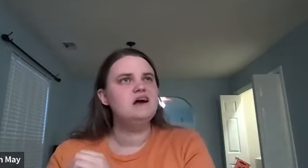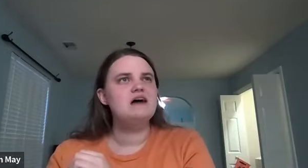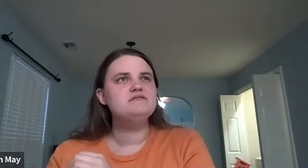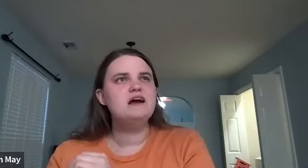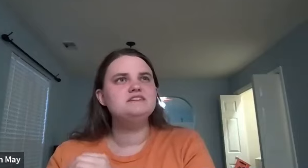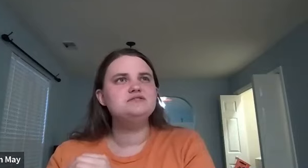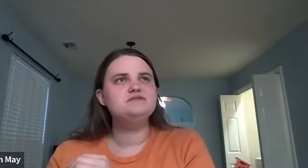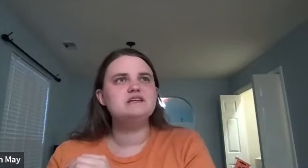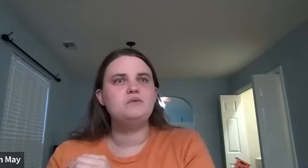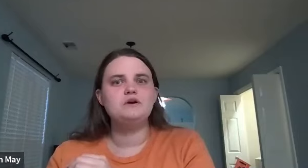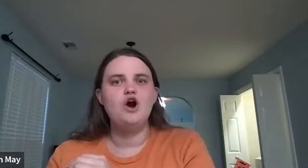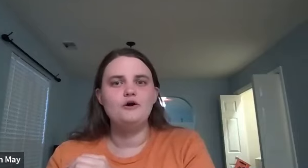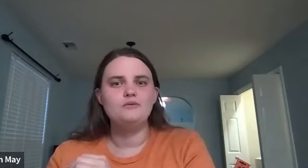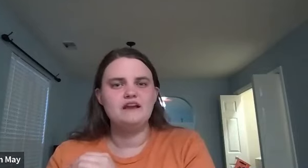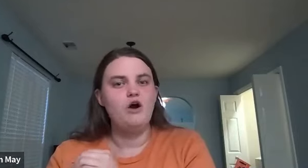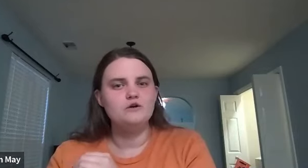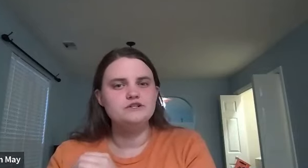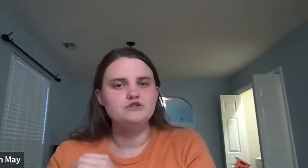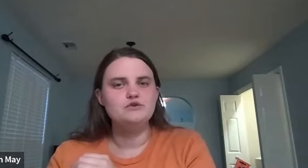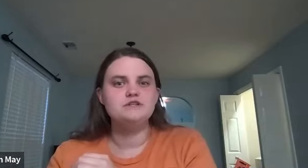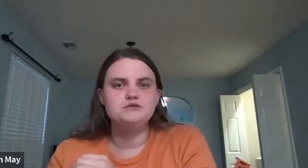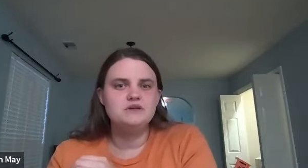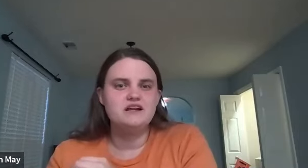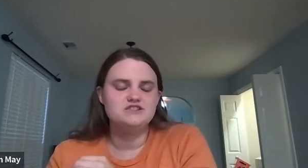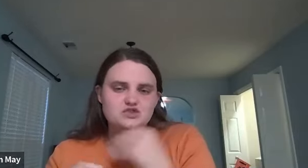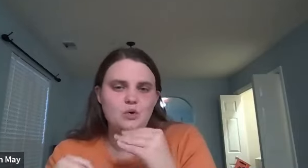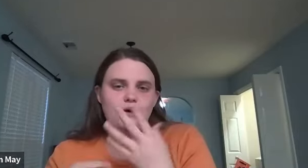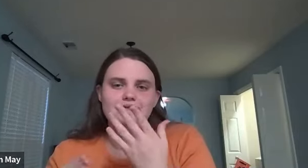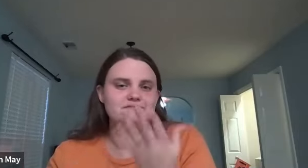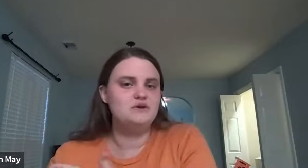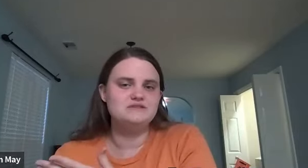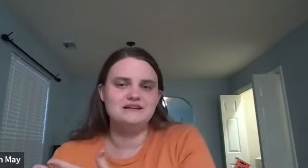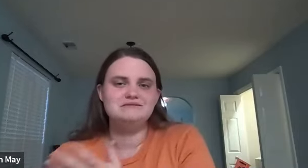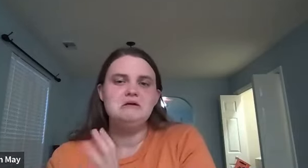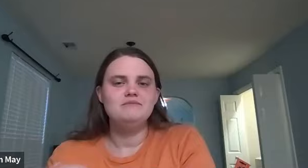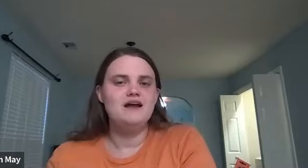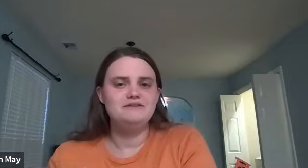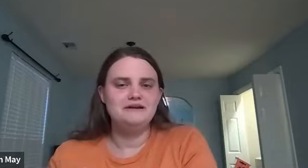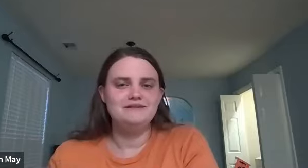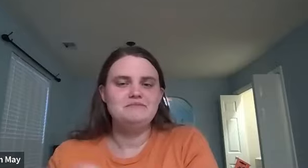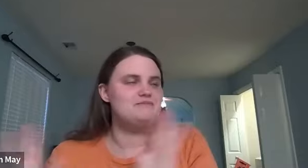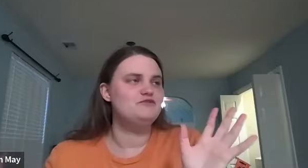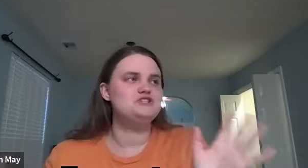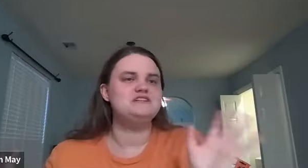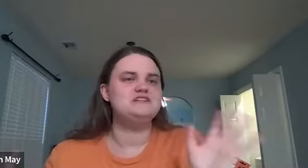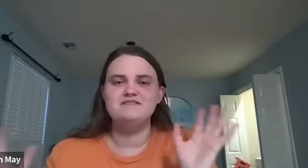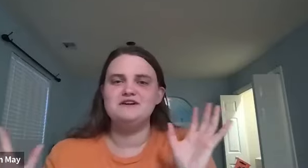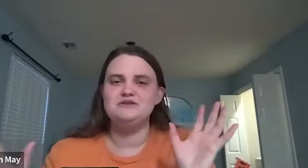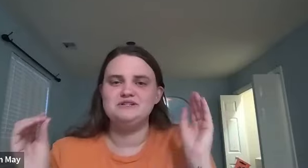I've never had to use like the word like a hardware store, but you would be like a store, those things. I'm unfortunately not a very good person when